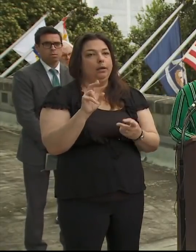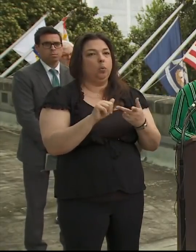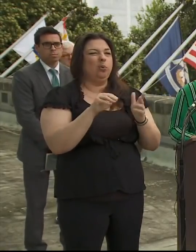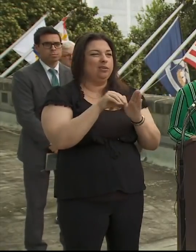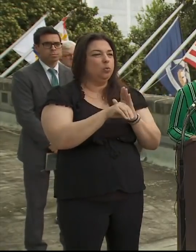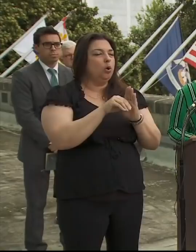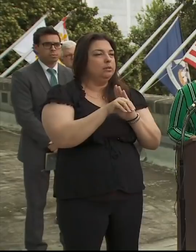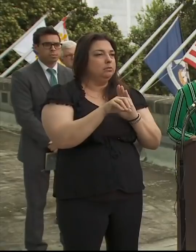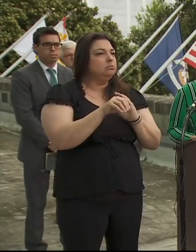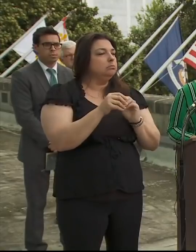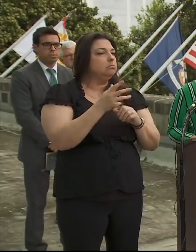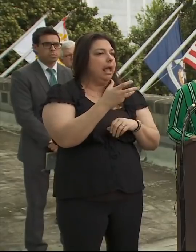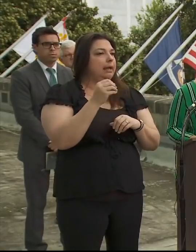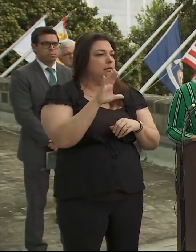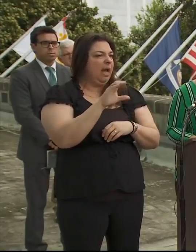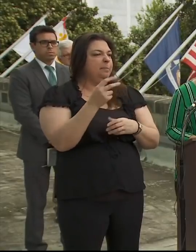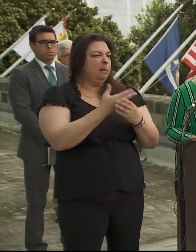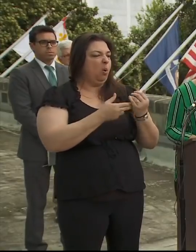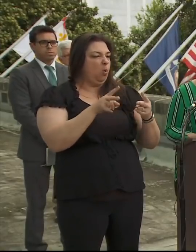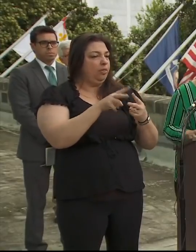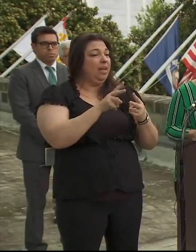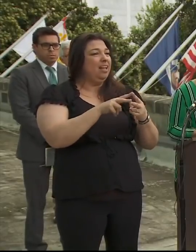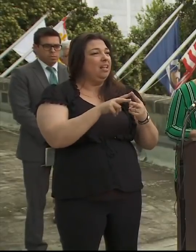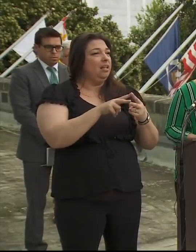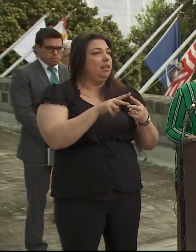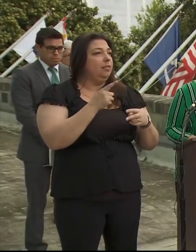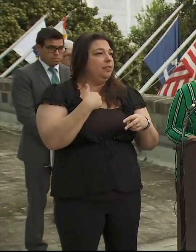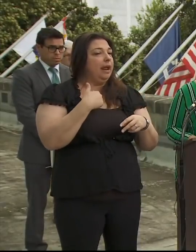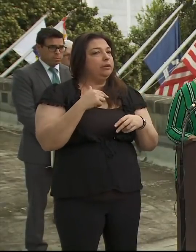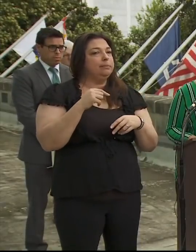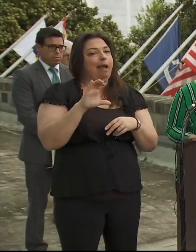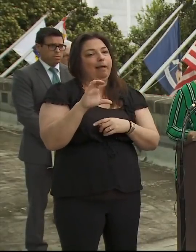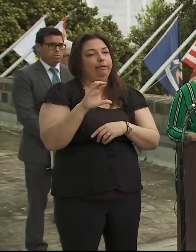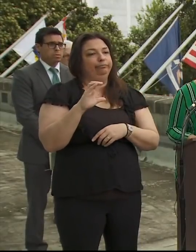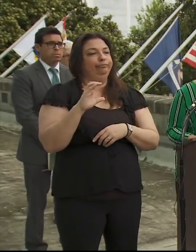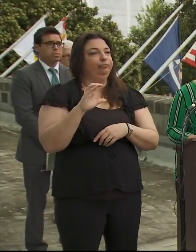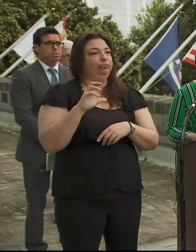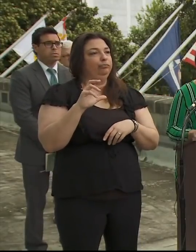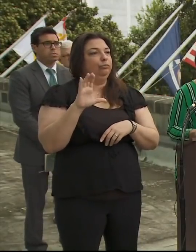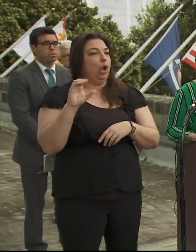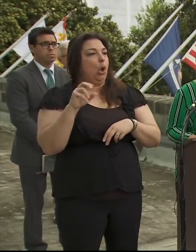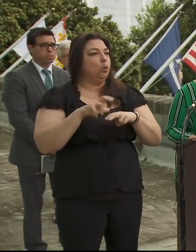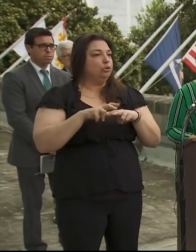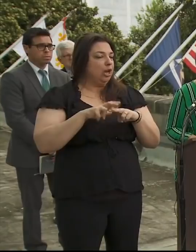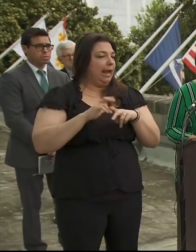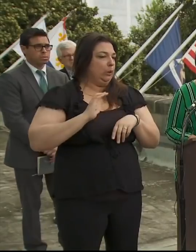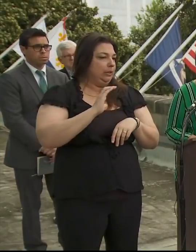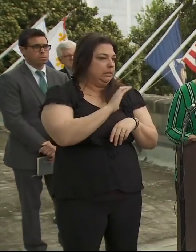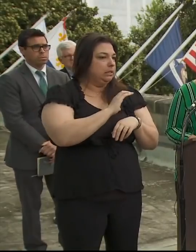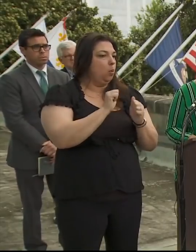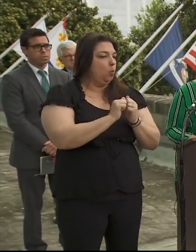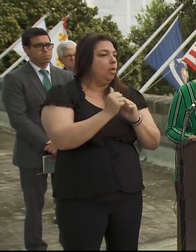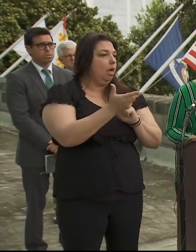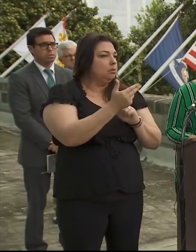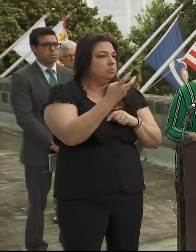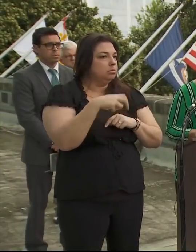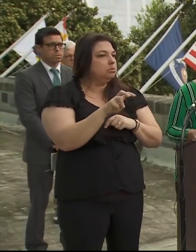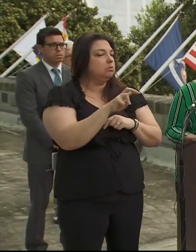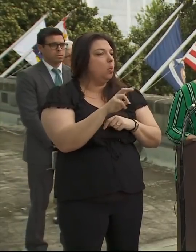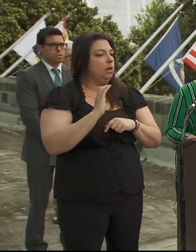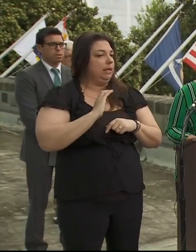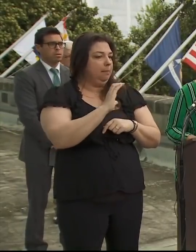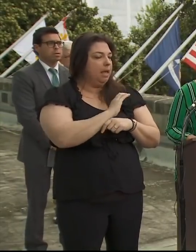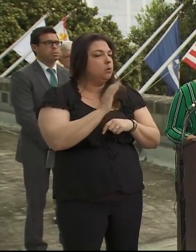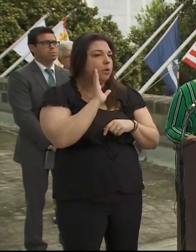as well. They have been serving, I call them as my co-chairs of the Hospitality and Tourism Committee, that we've been